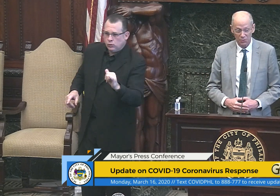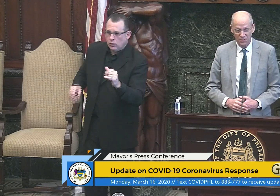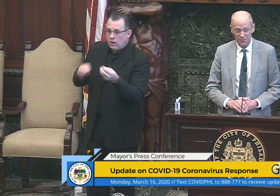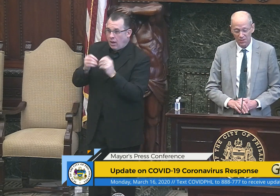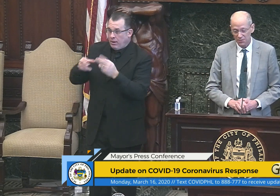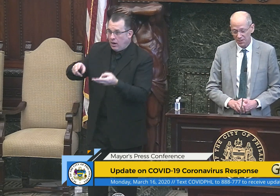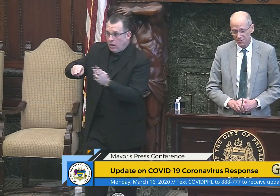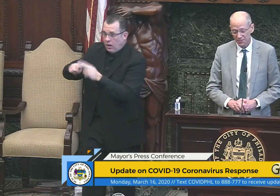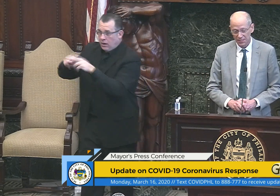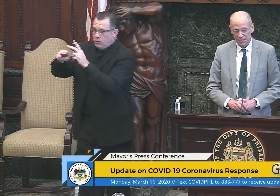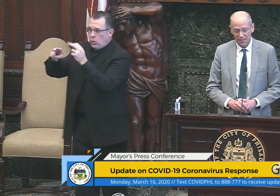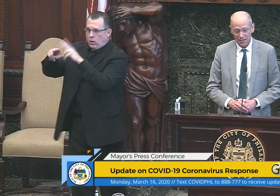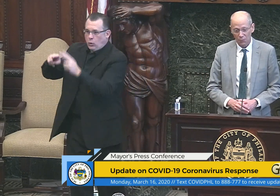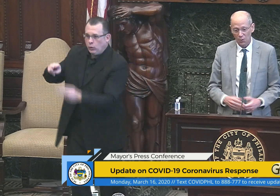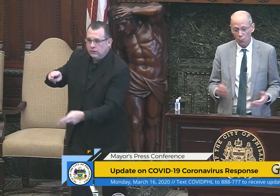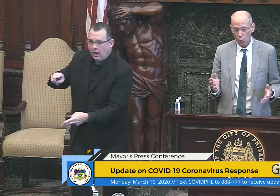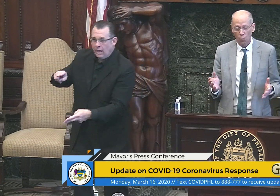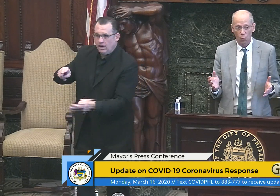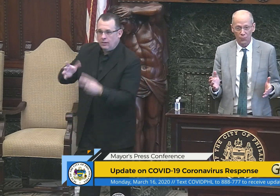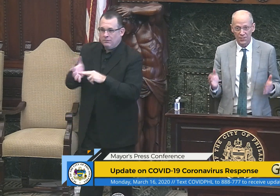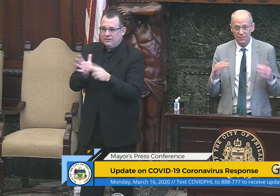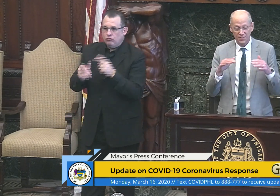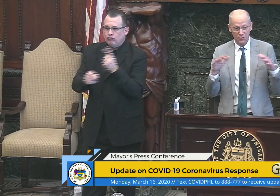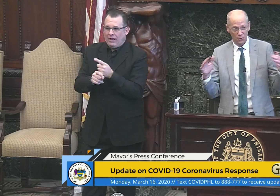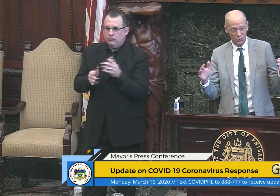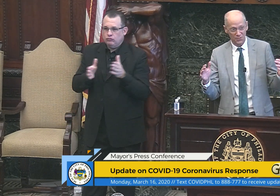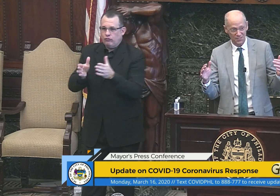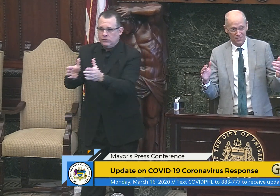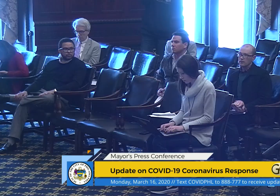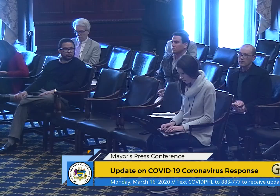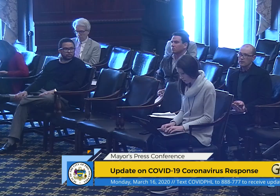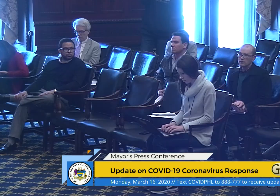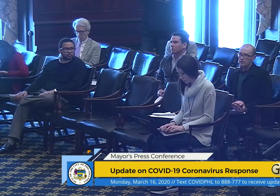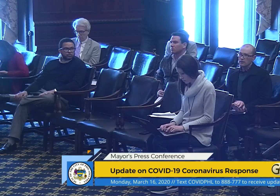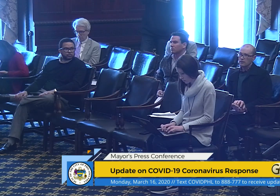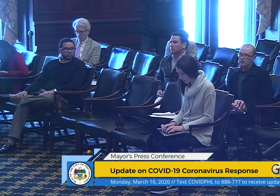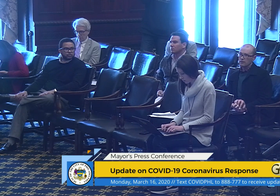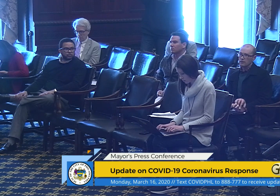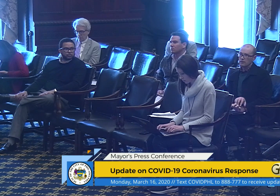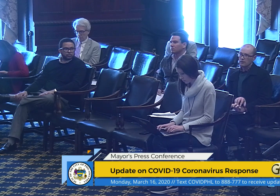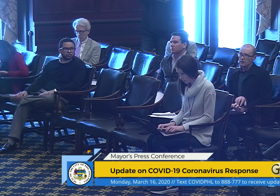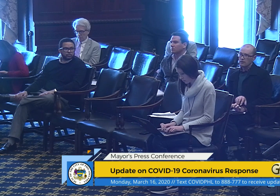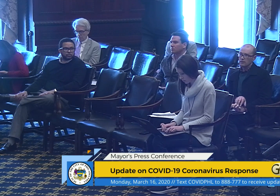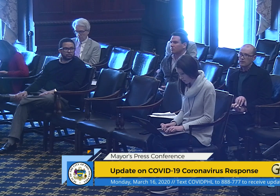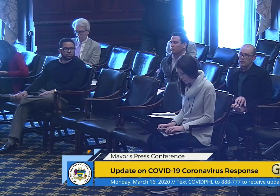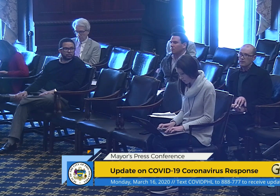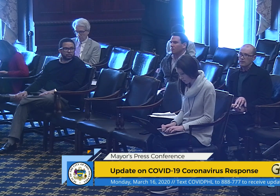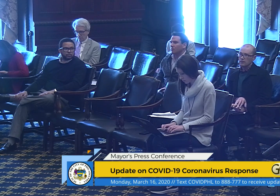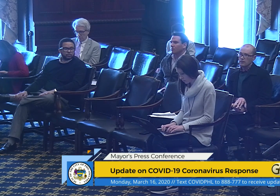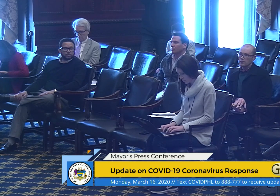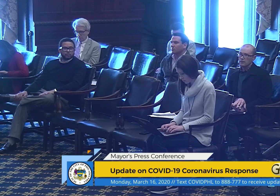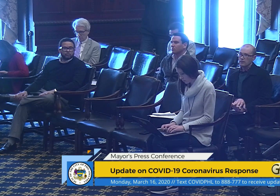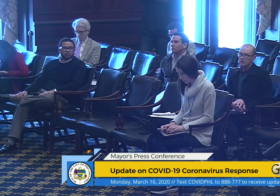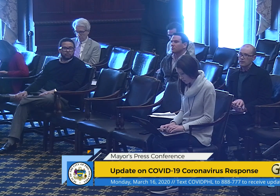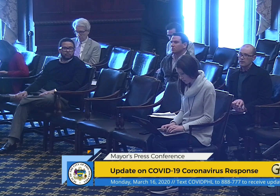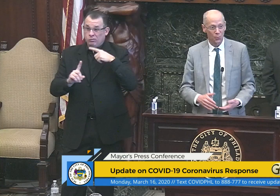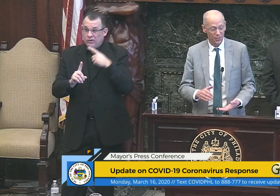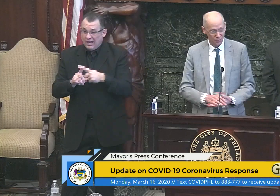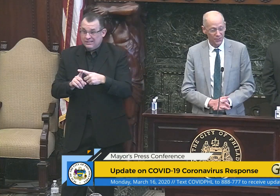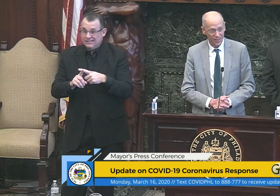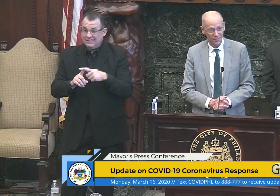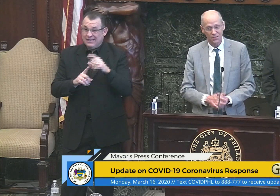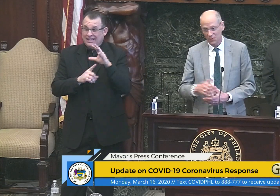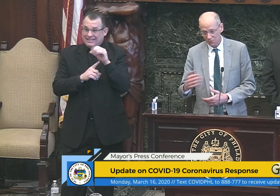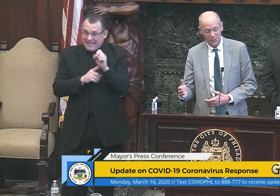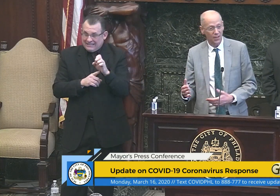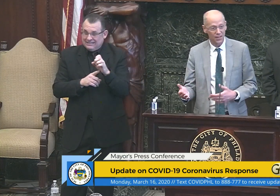that things are moving in the right direction. These are social distancing approaches. At the same time, we're going to be doing our case containment approaches. We